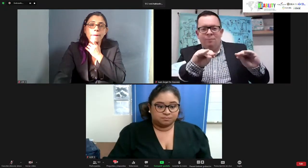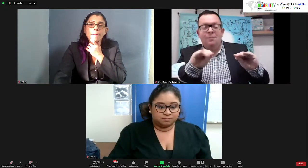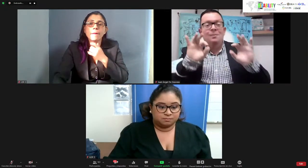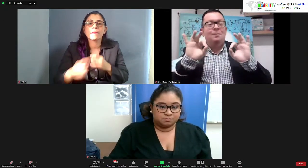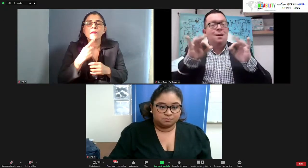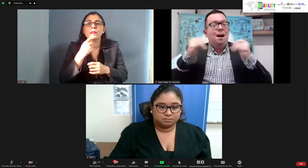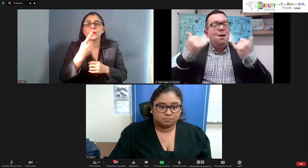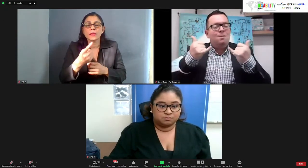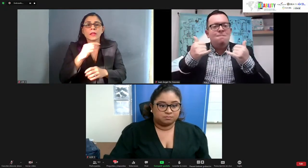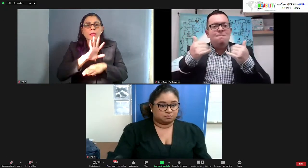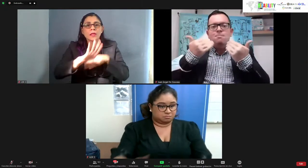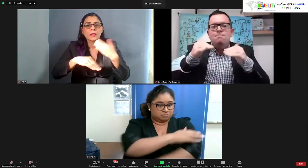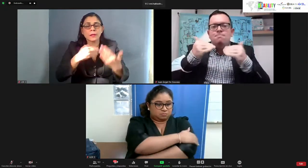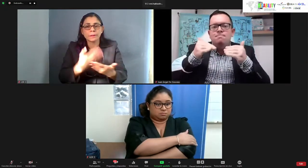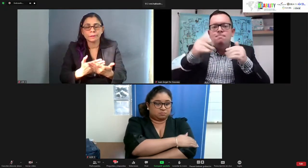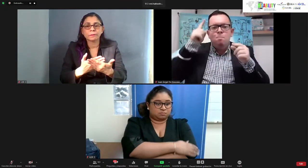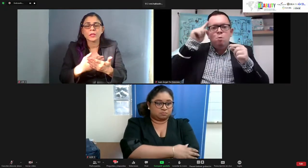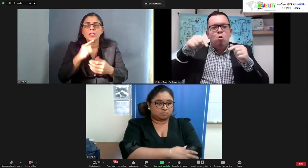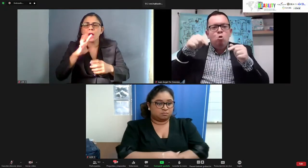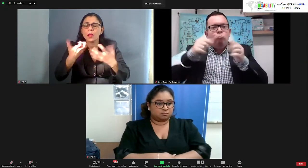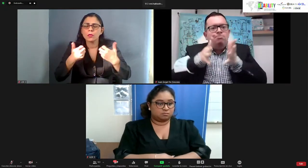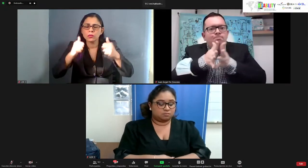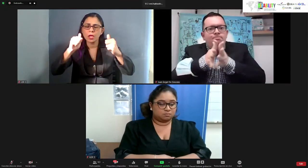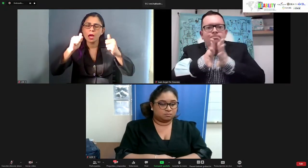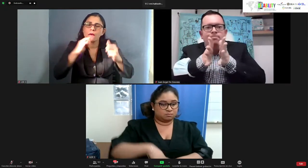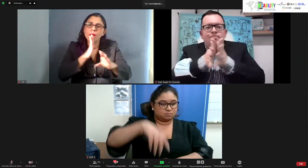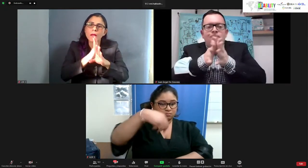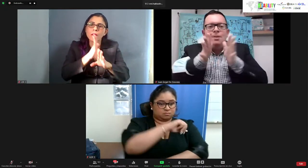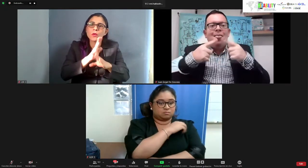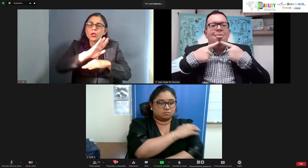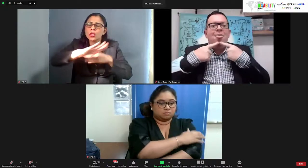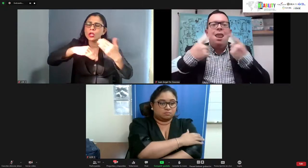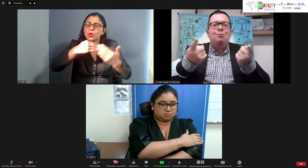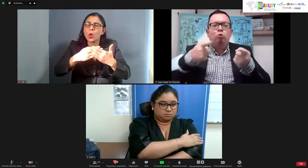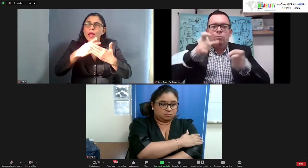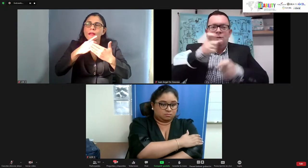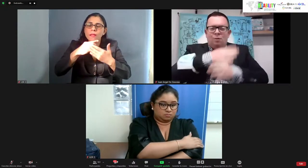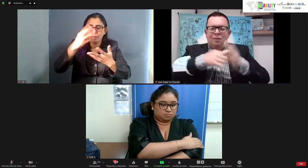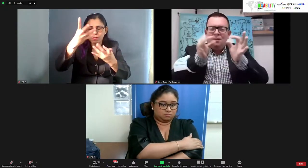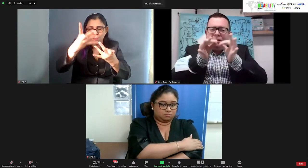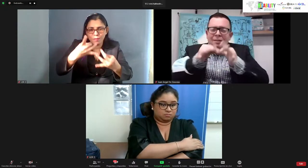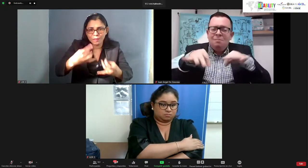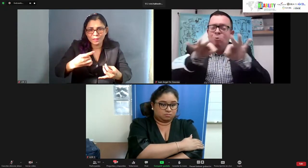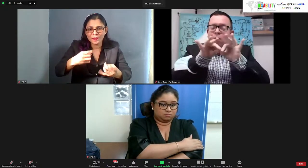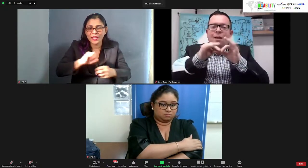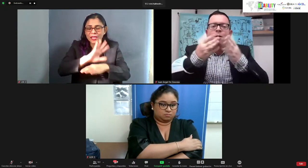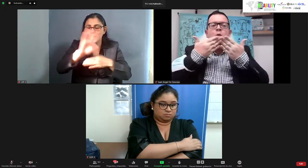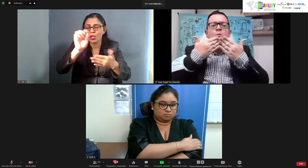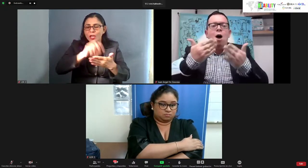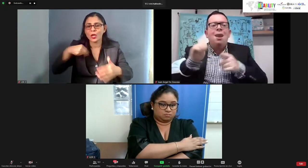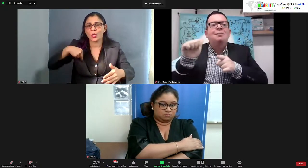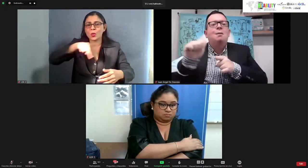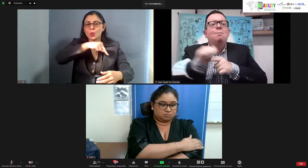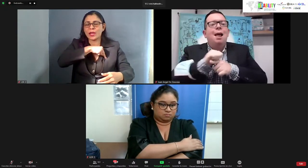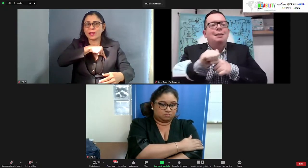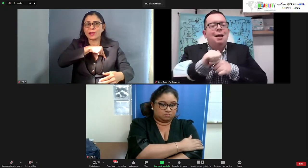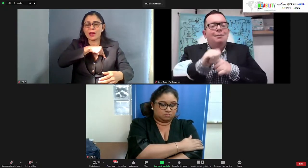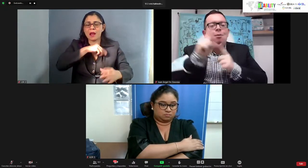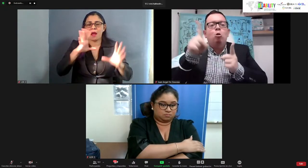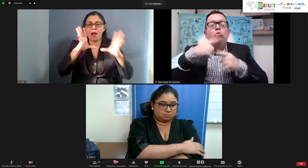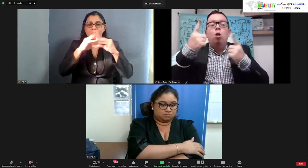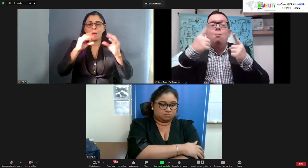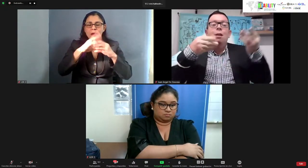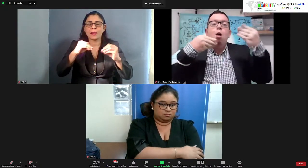well this way as we have read the declaration of our